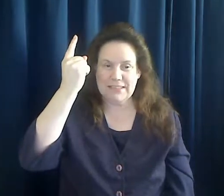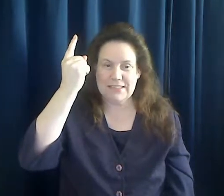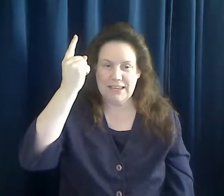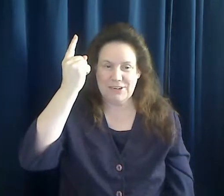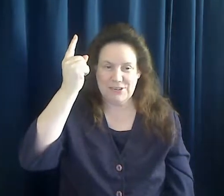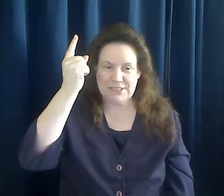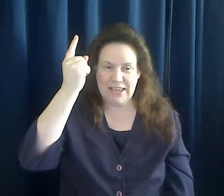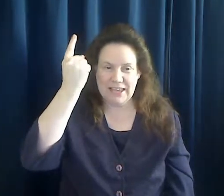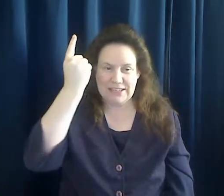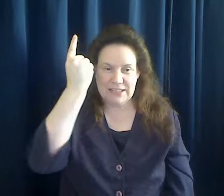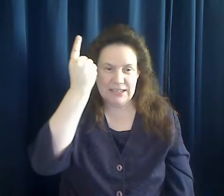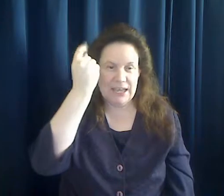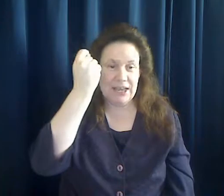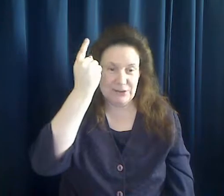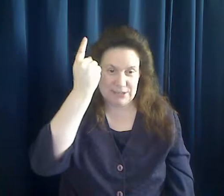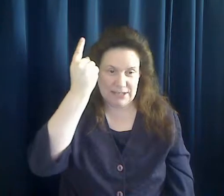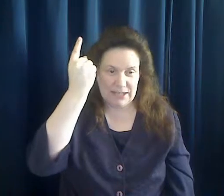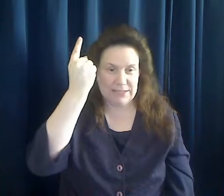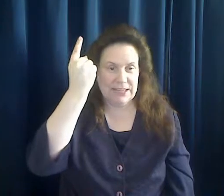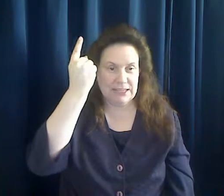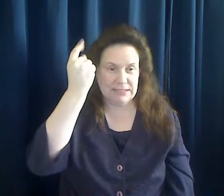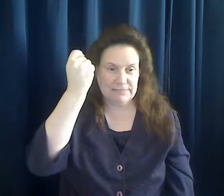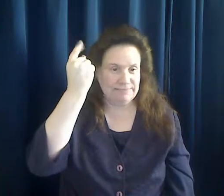it's understand. Understand, yes.